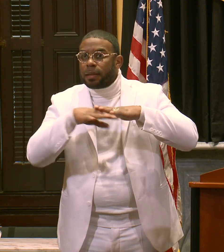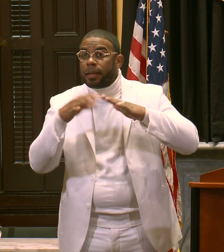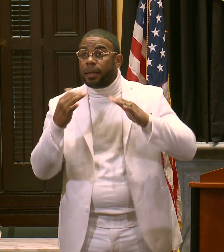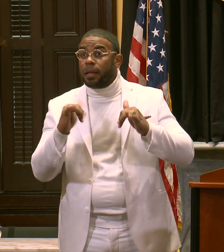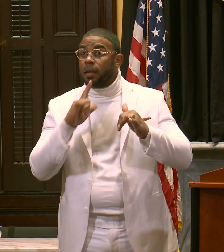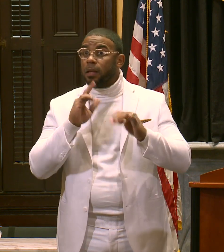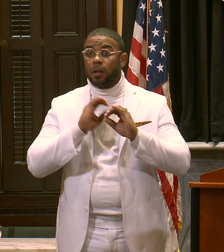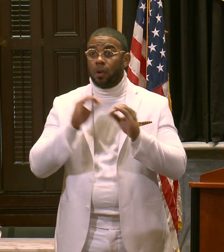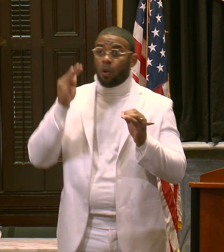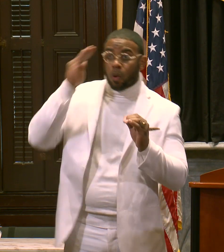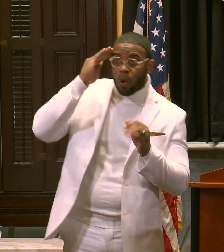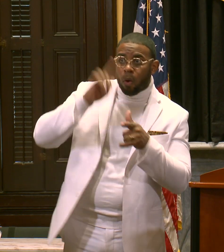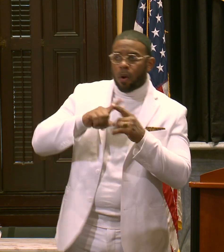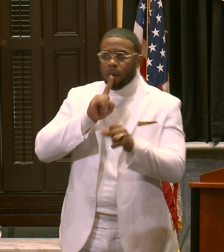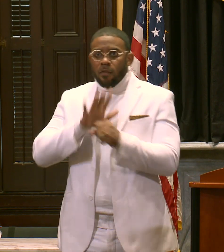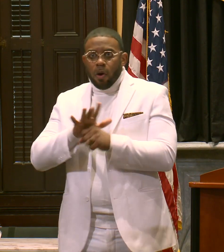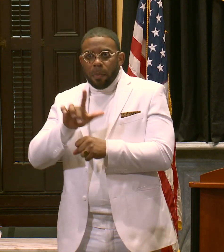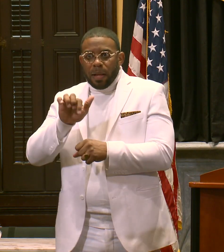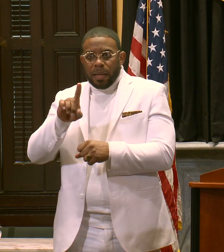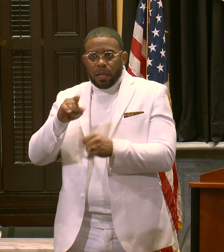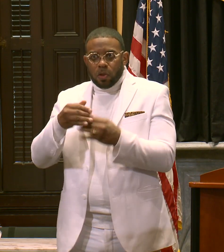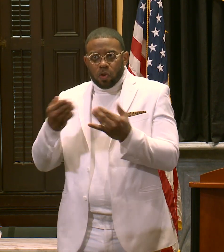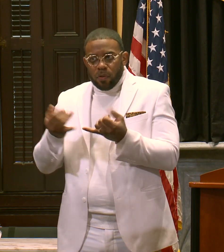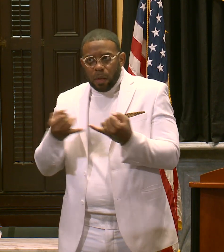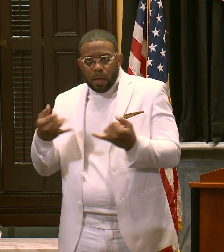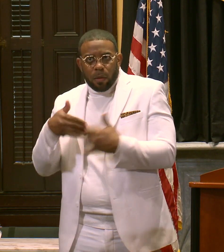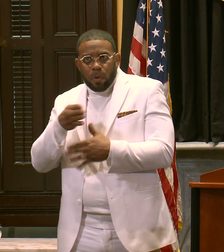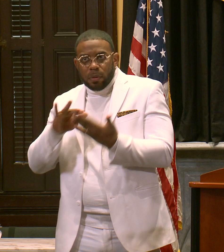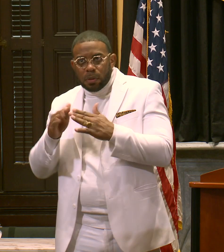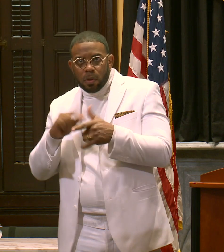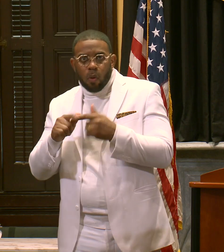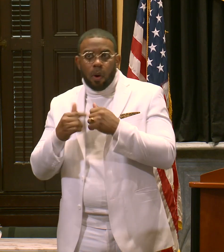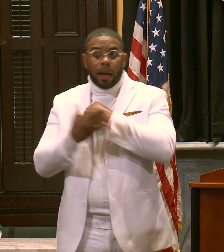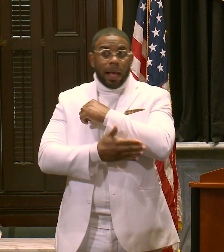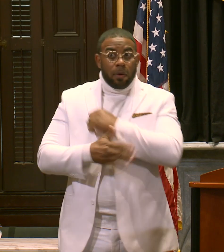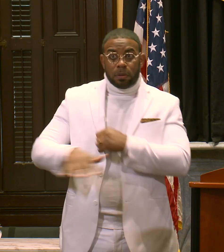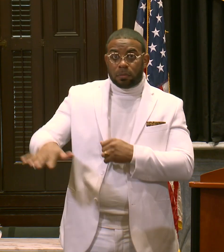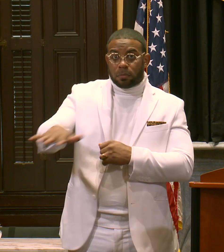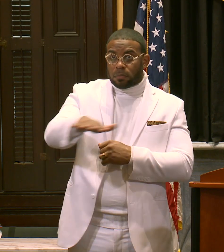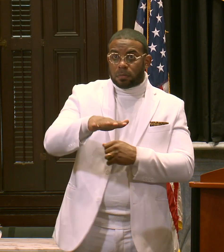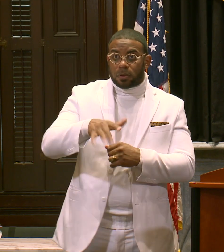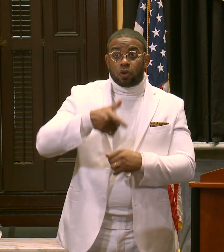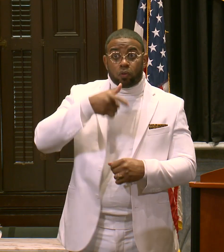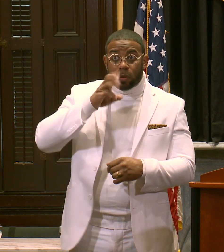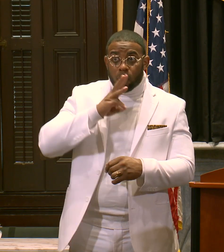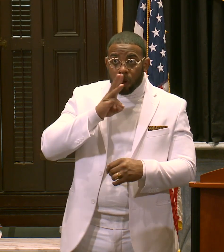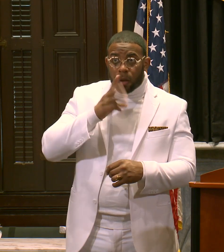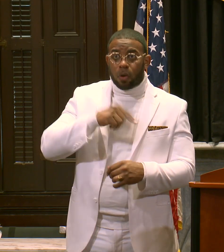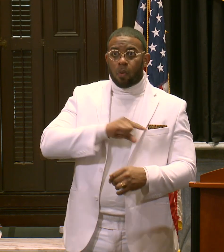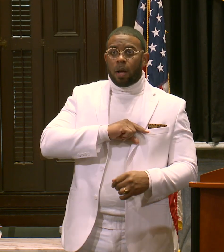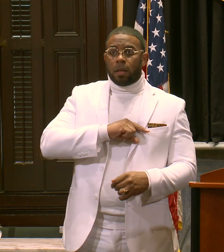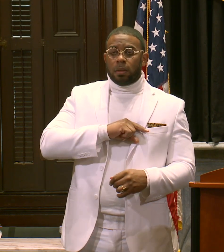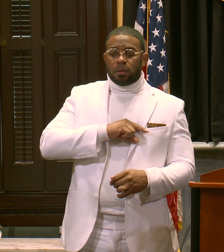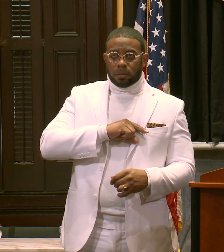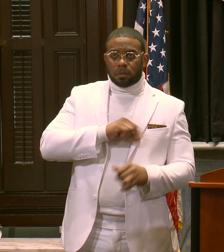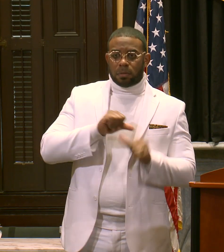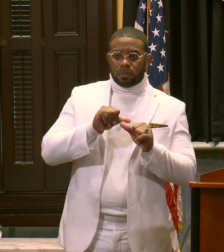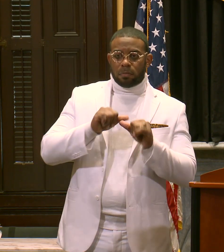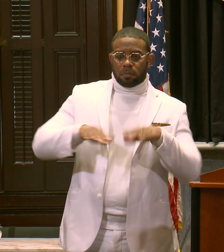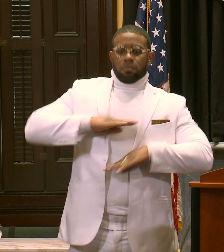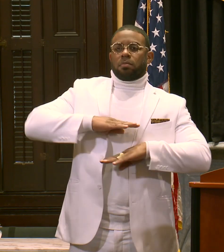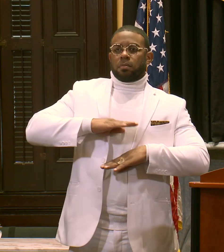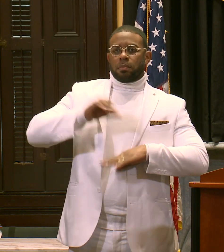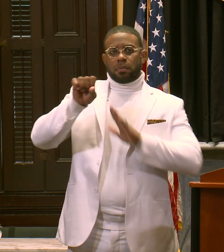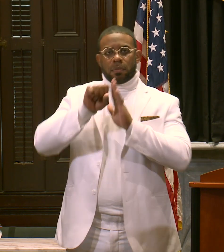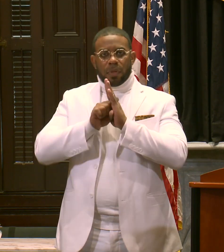are no known or confirmed lead service lines in Baltimore City or Baltimore County, and the drinking water quality consistently meets state